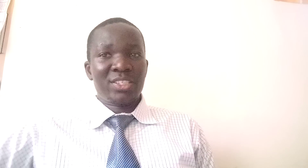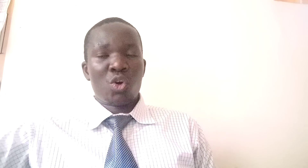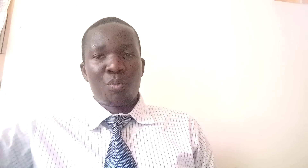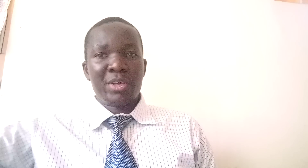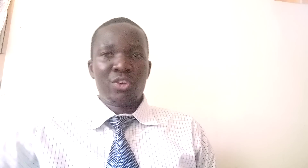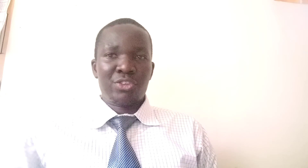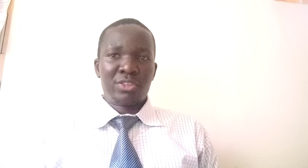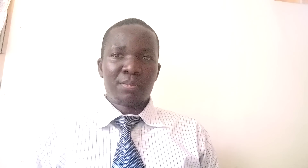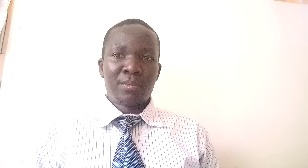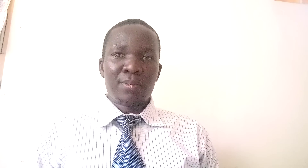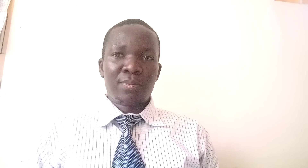or millions.